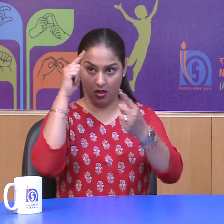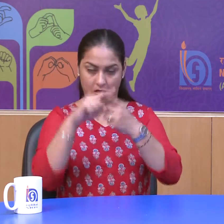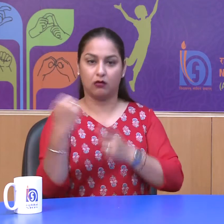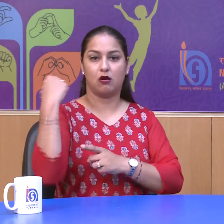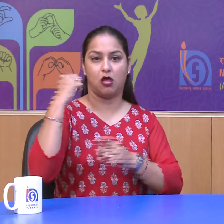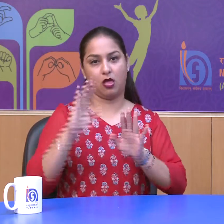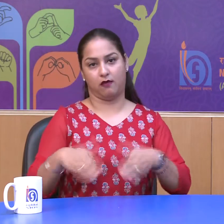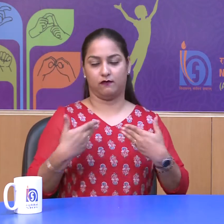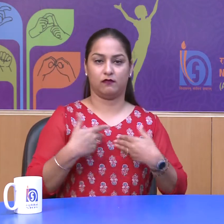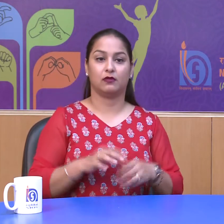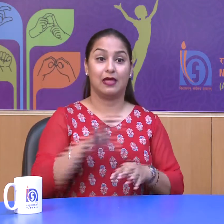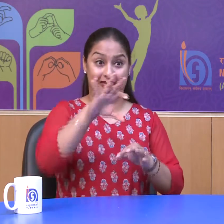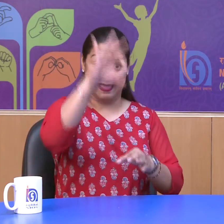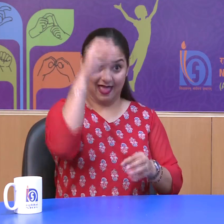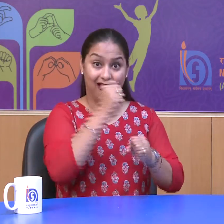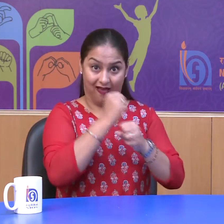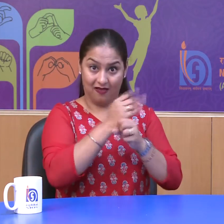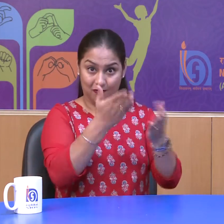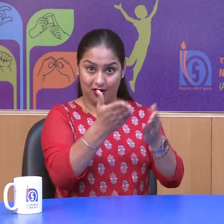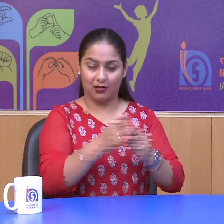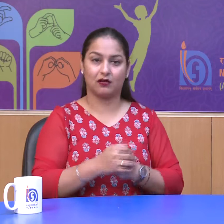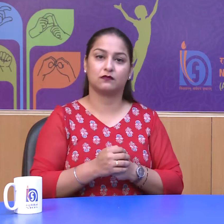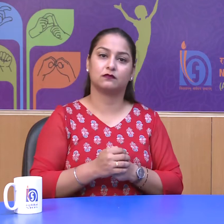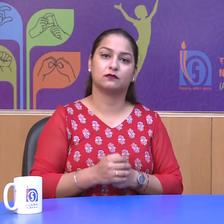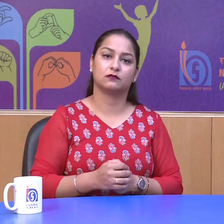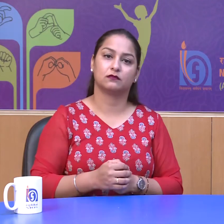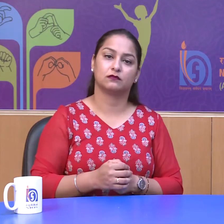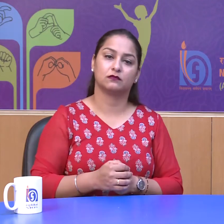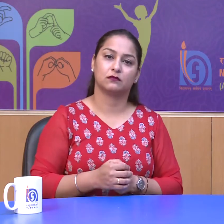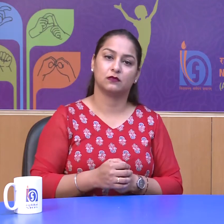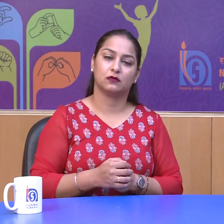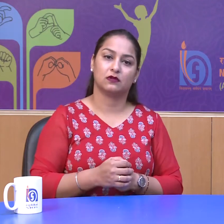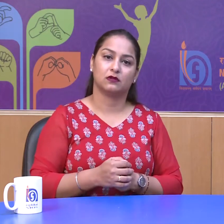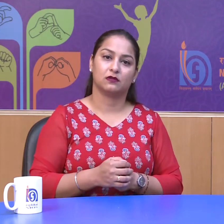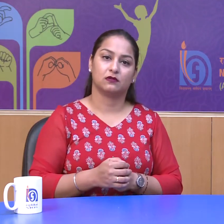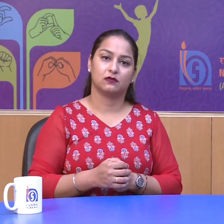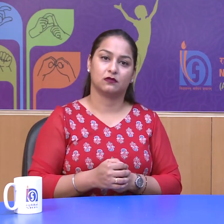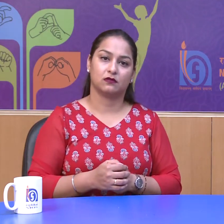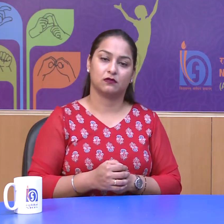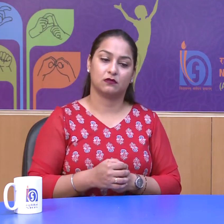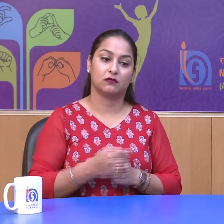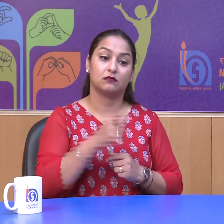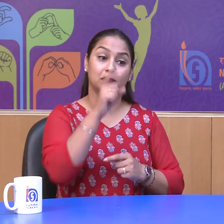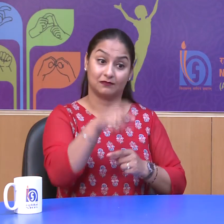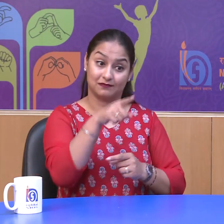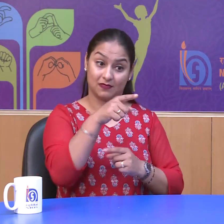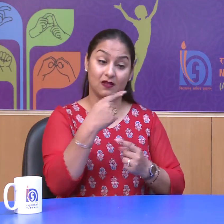Elected government claims its legitimacy from the consent of